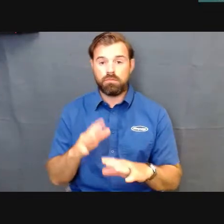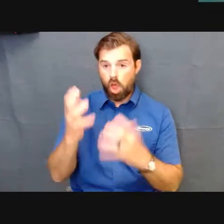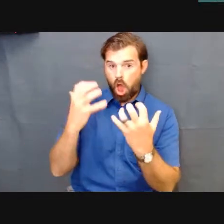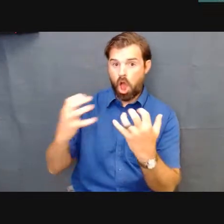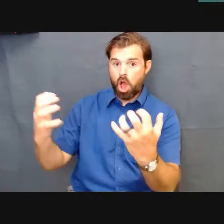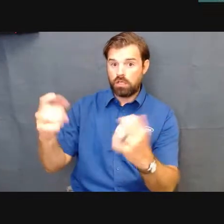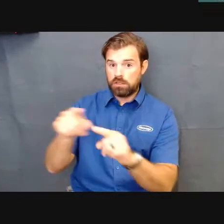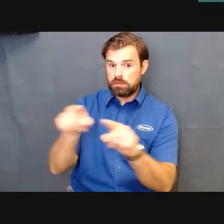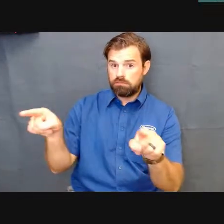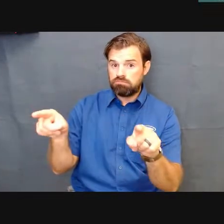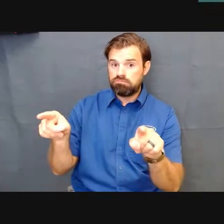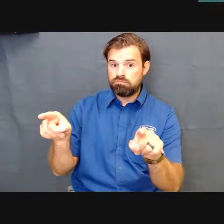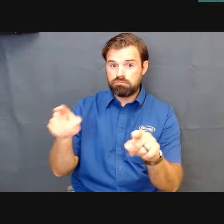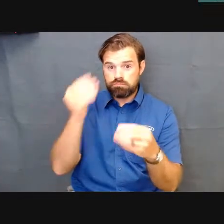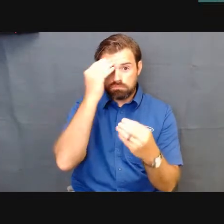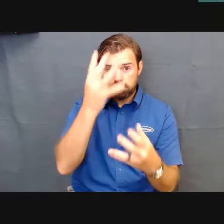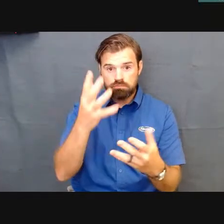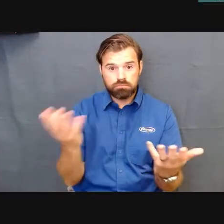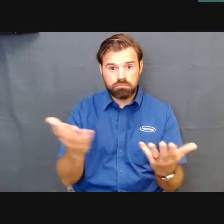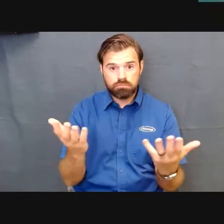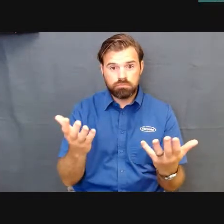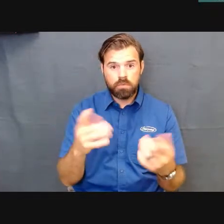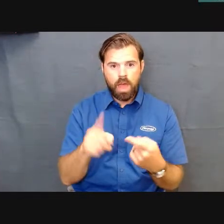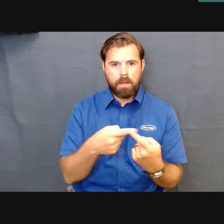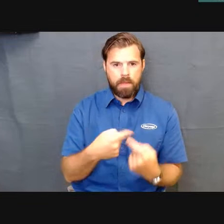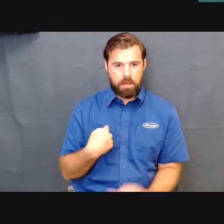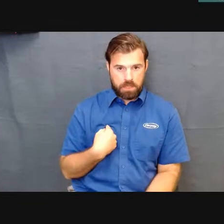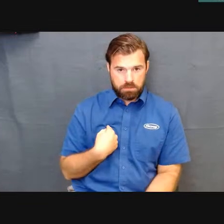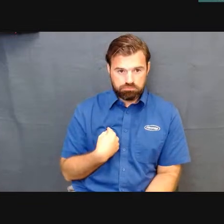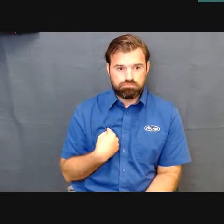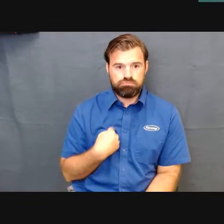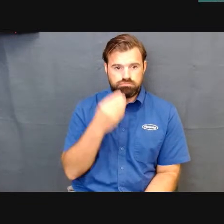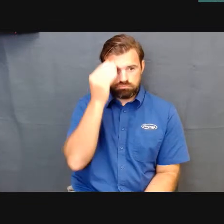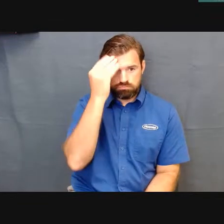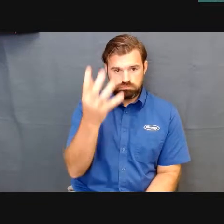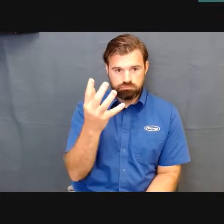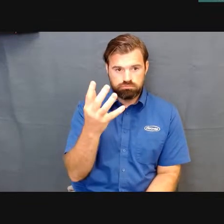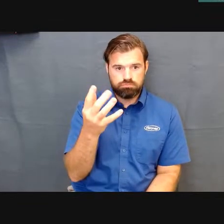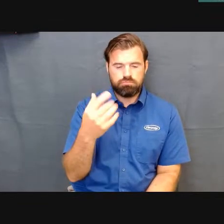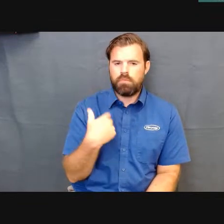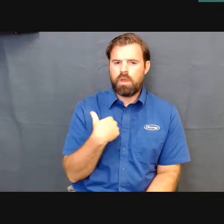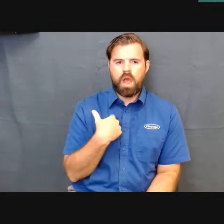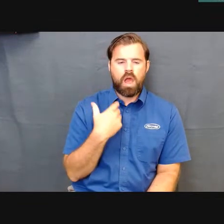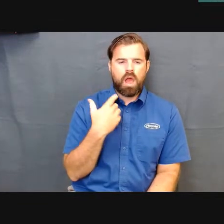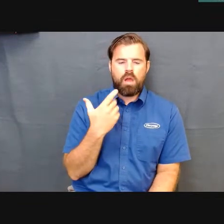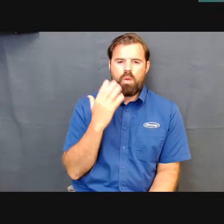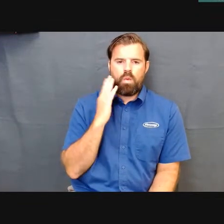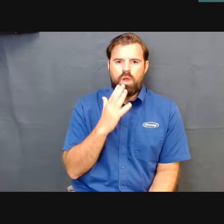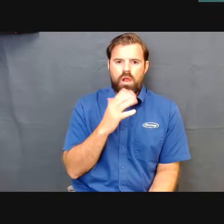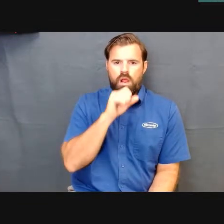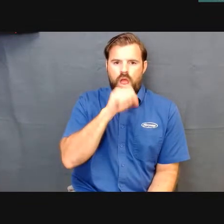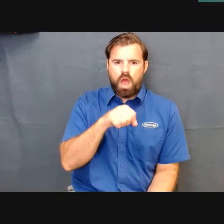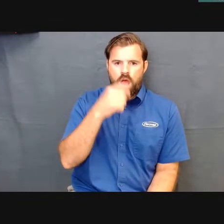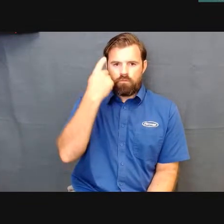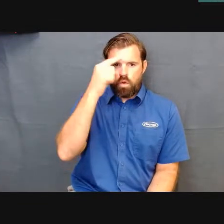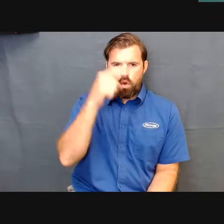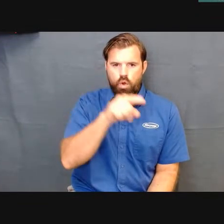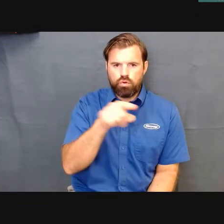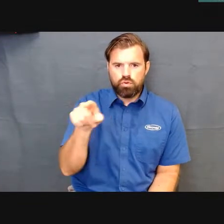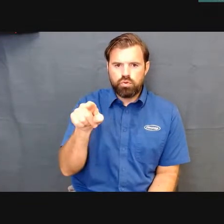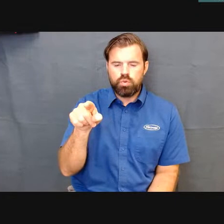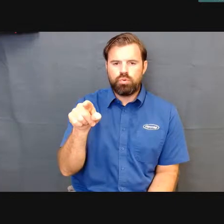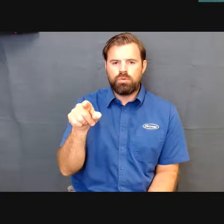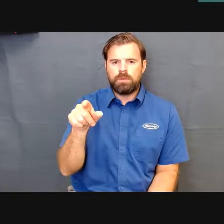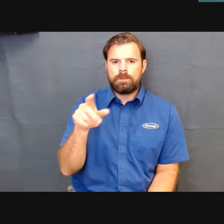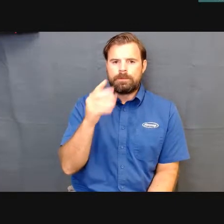Audience, here's the thing about me, and I would love for you all to